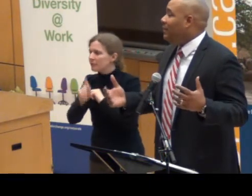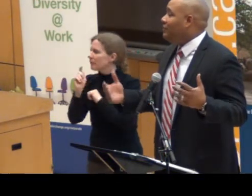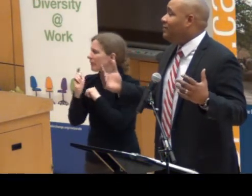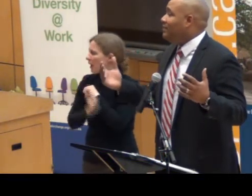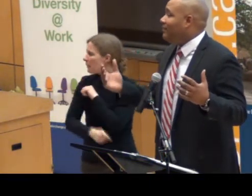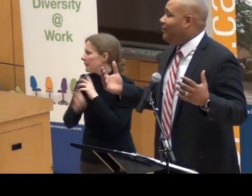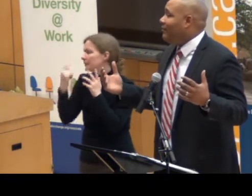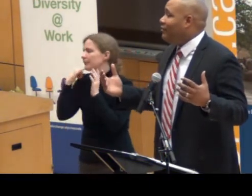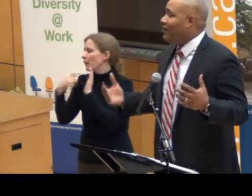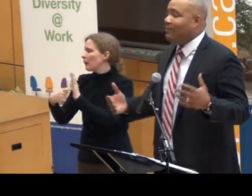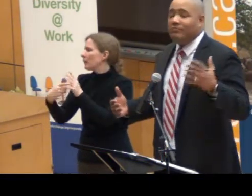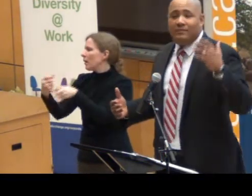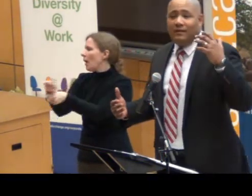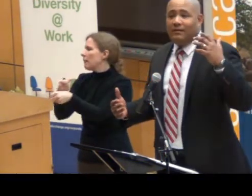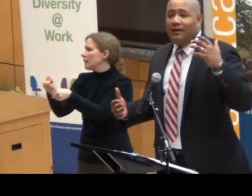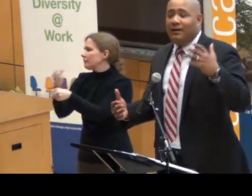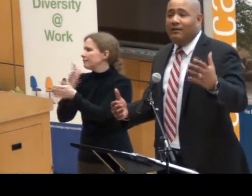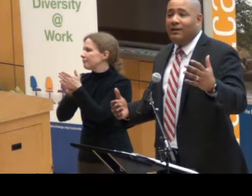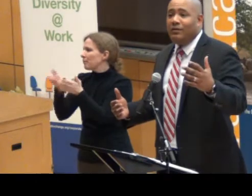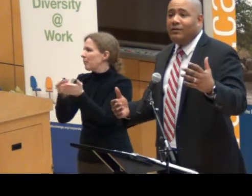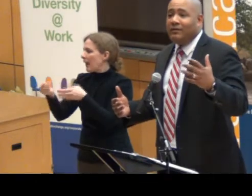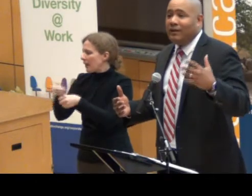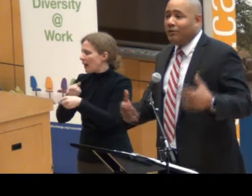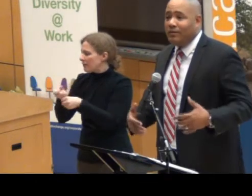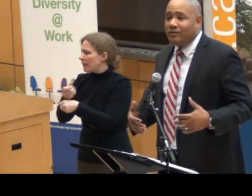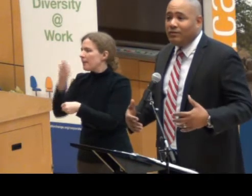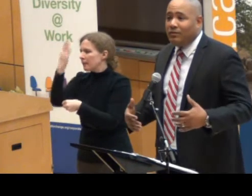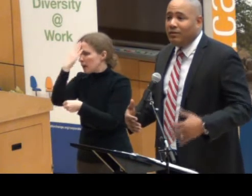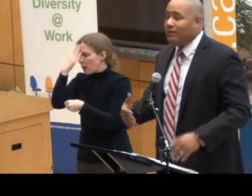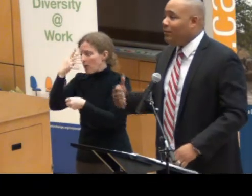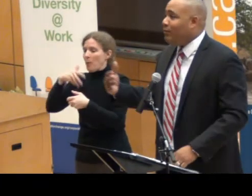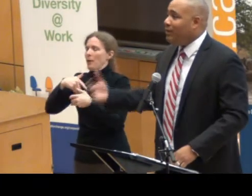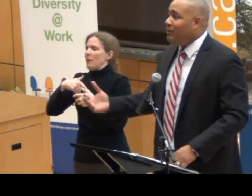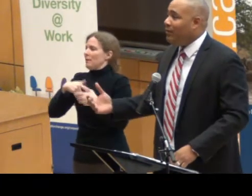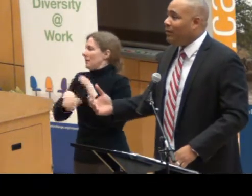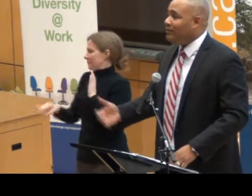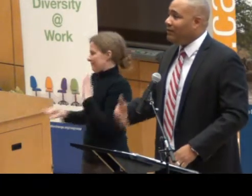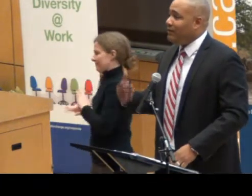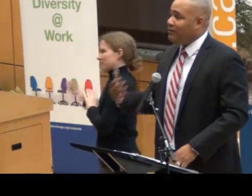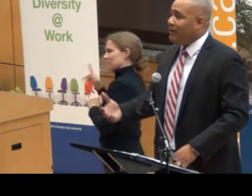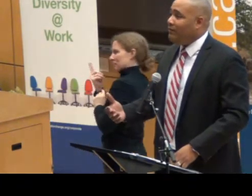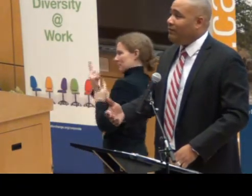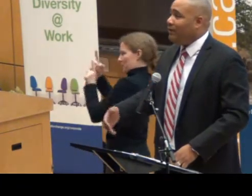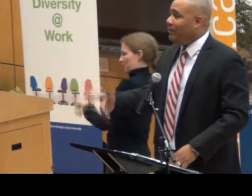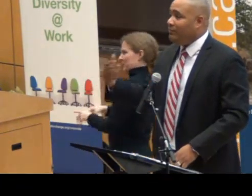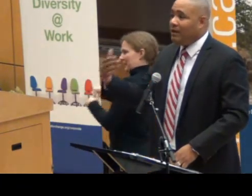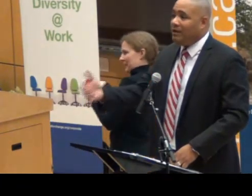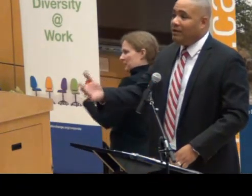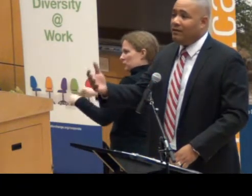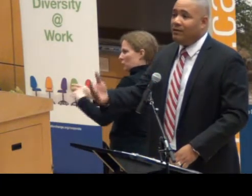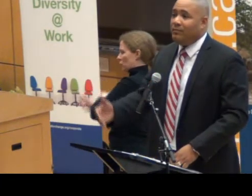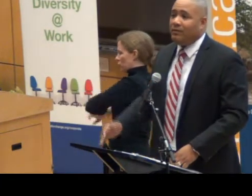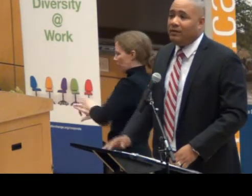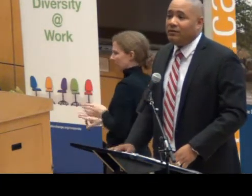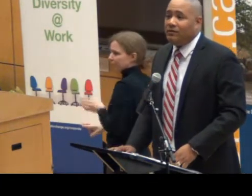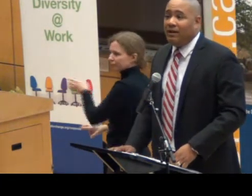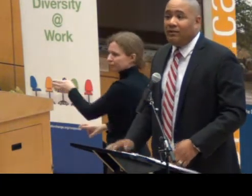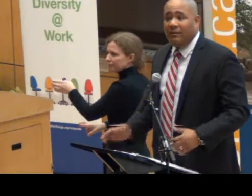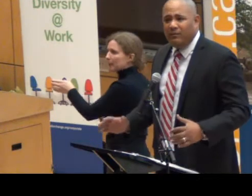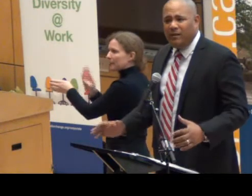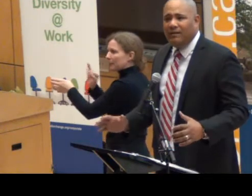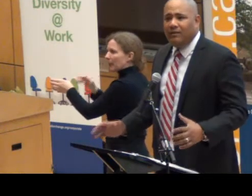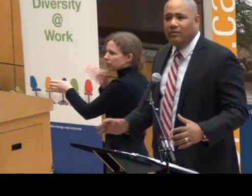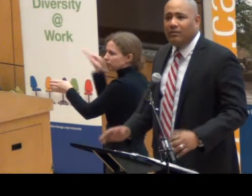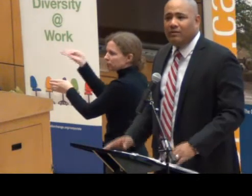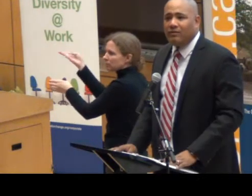automatically. Let's just say it's a coffee shop. They know that you're in the store, they know what you want, and it's ready for you, and it's built onto your